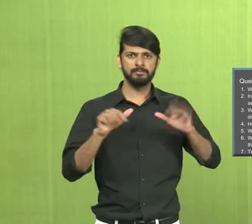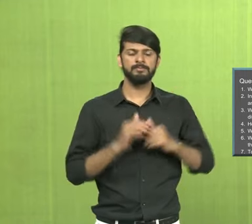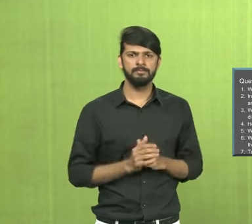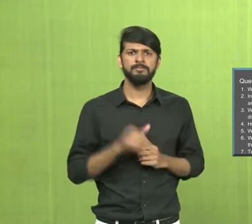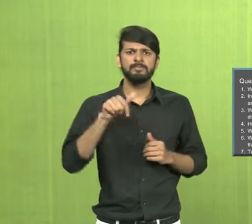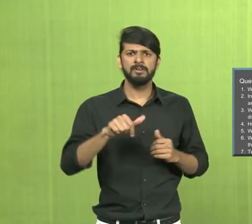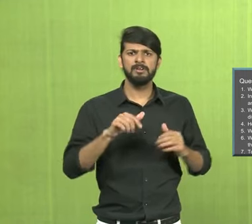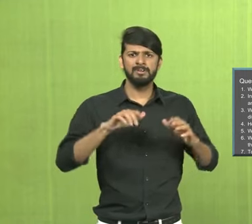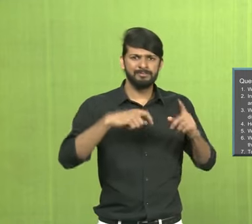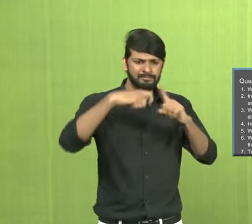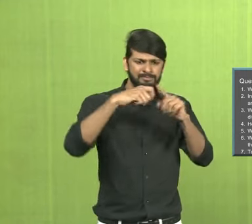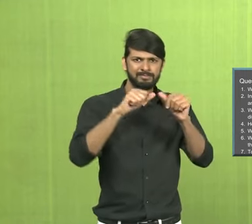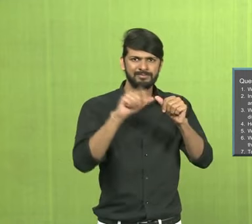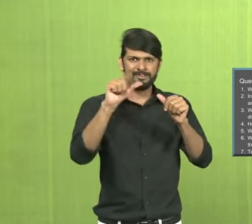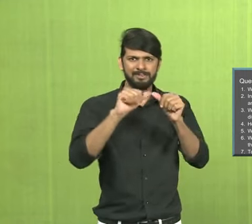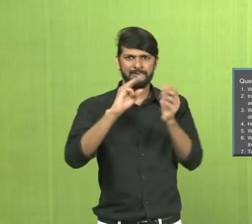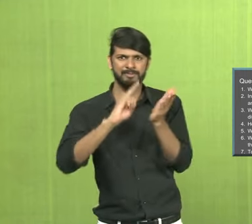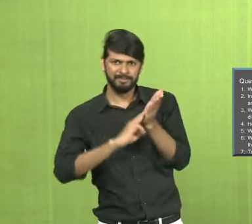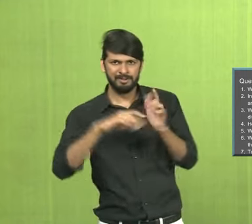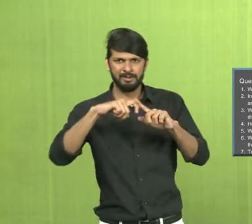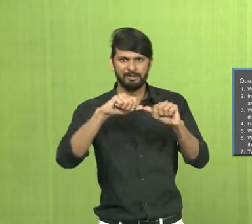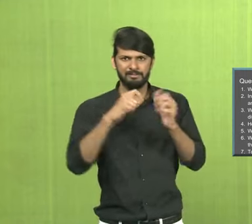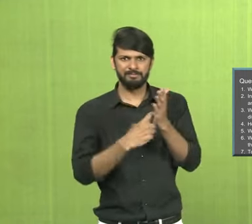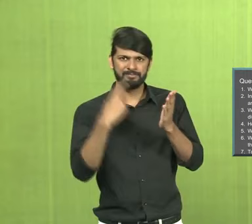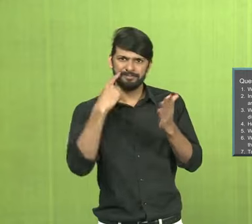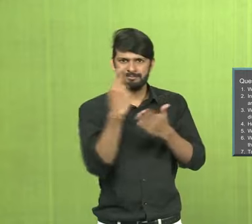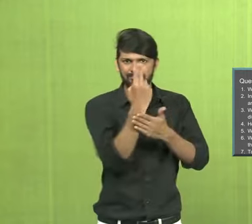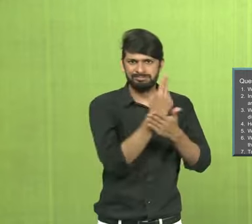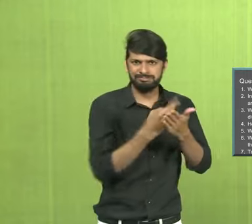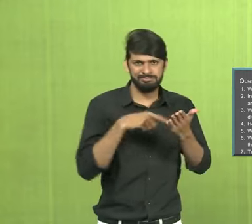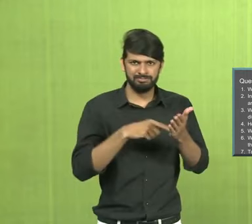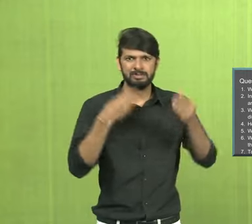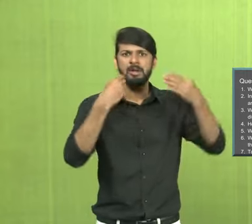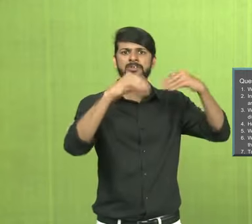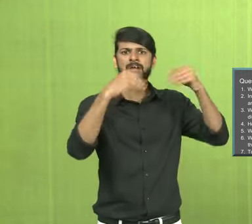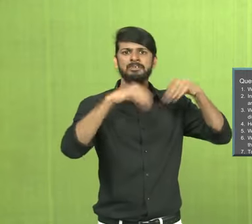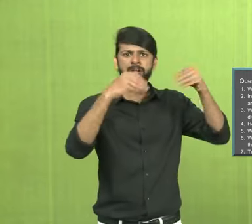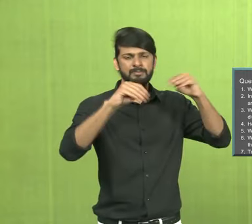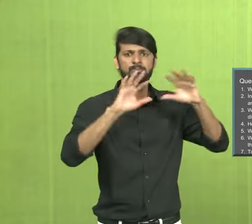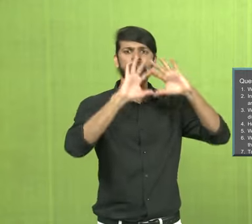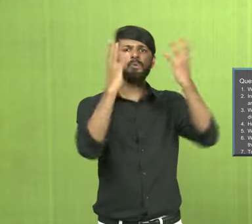Question number 7, to which countries was Kalamkari fabric exported?